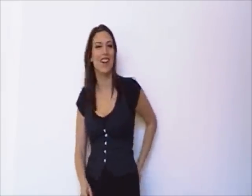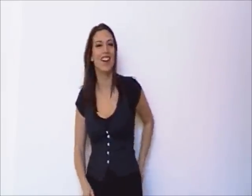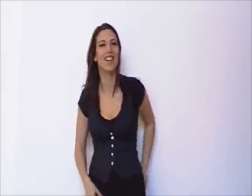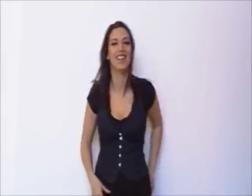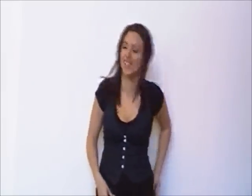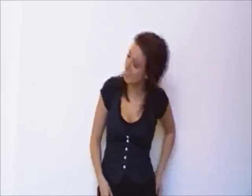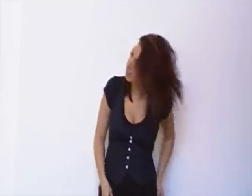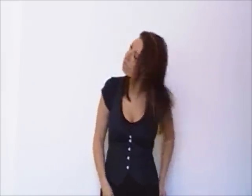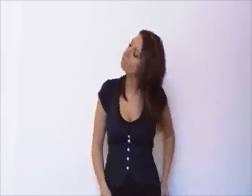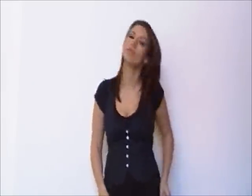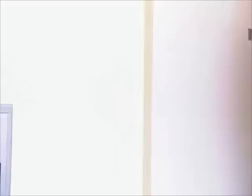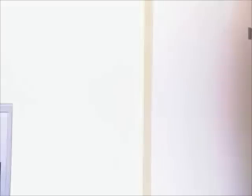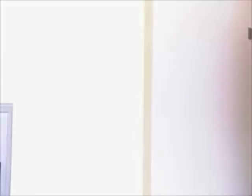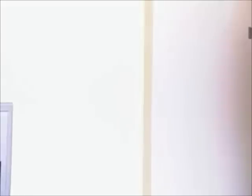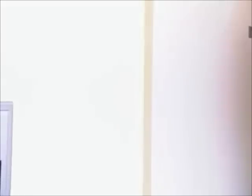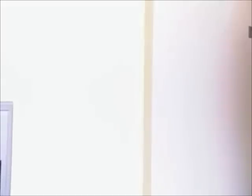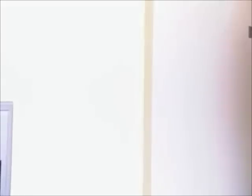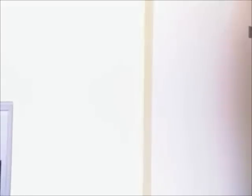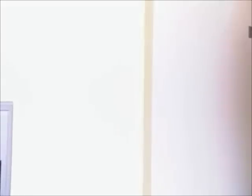making me laugh. Sorry, just run like a boy.